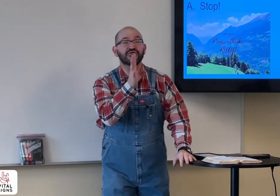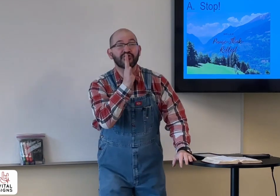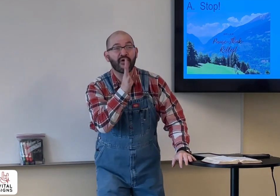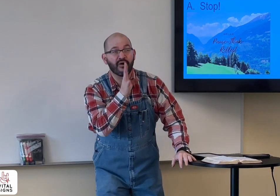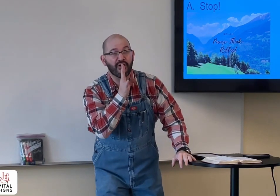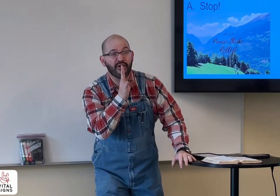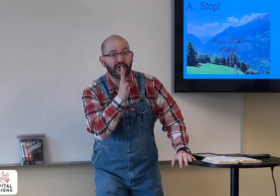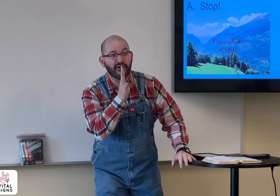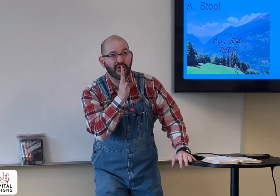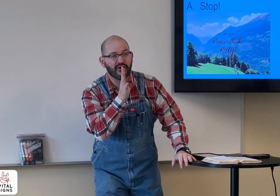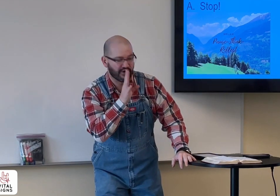He just spoke.